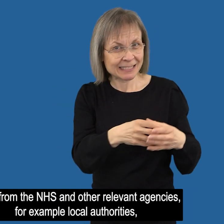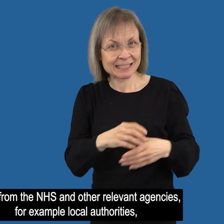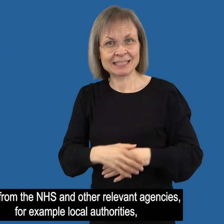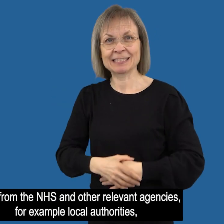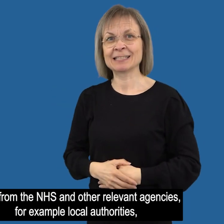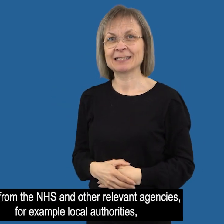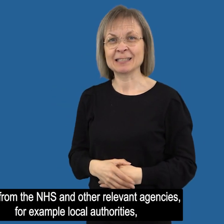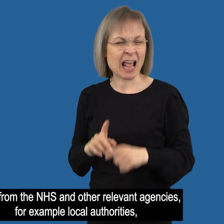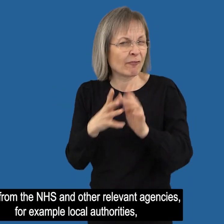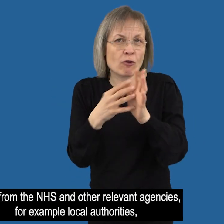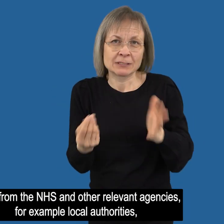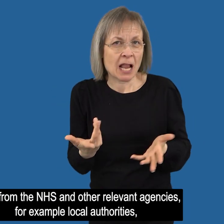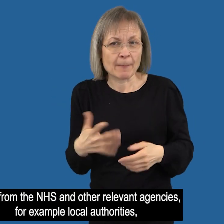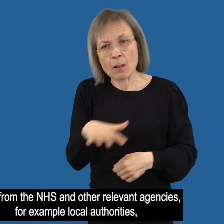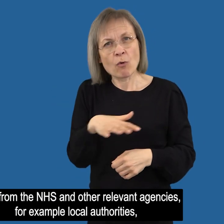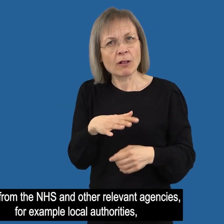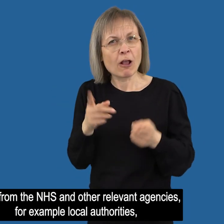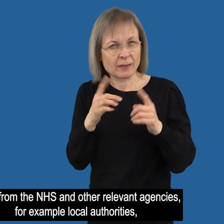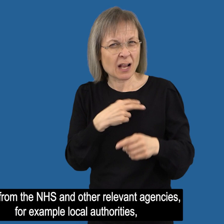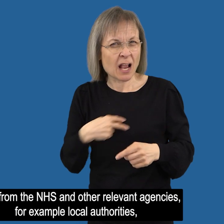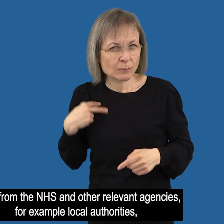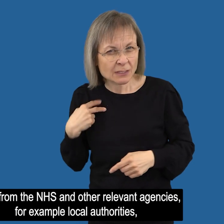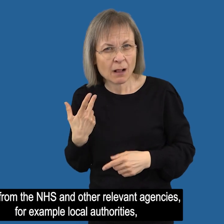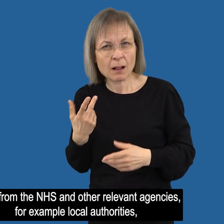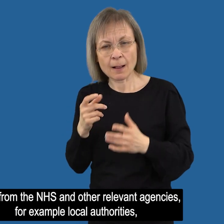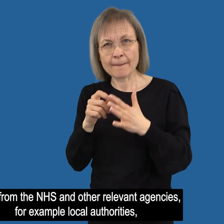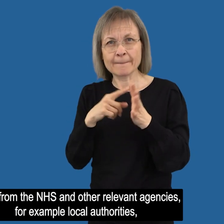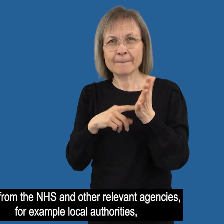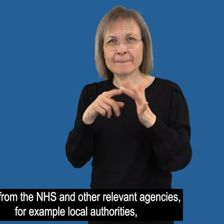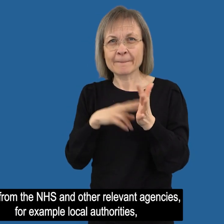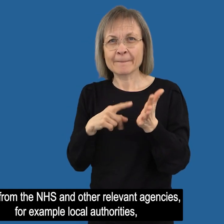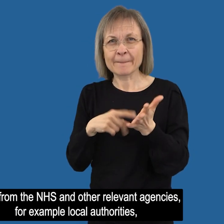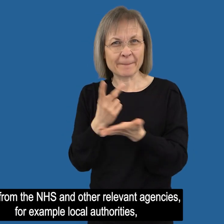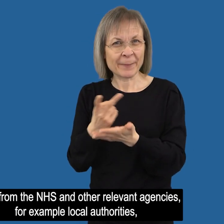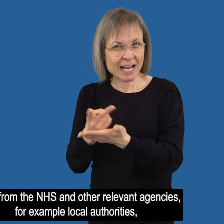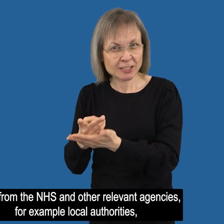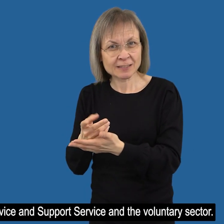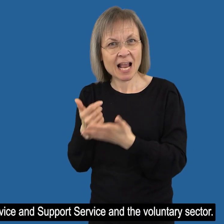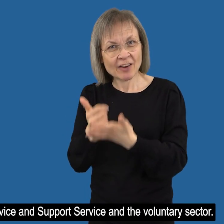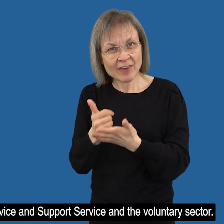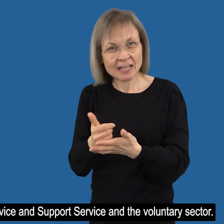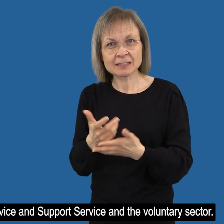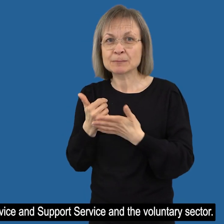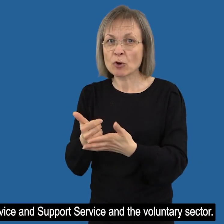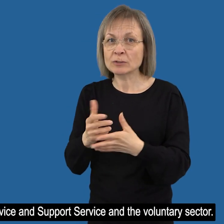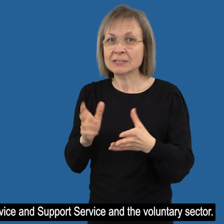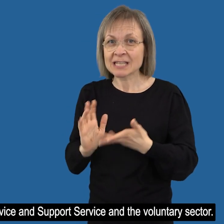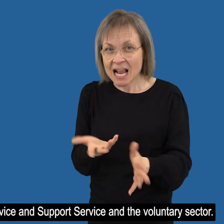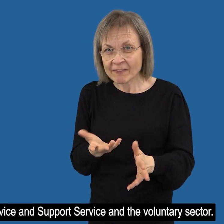agencies. For example, local authorities, the Patient Advice and Support Service, and the voluntary